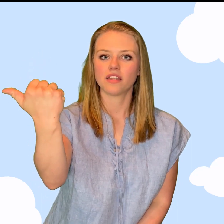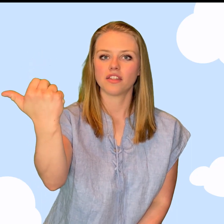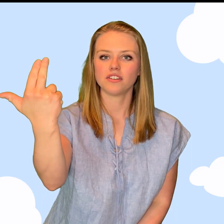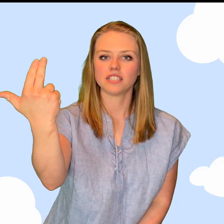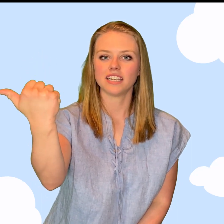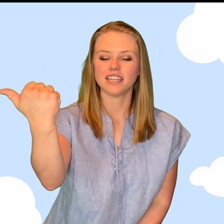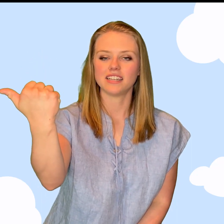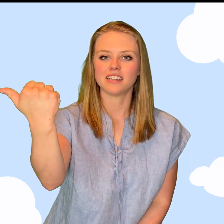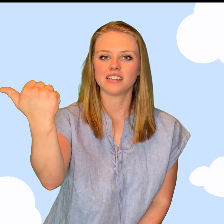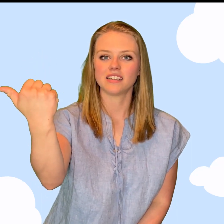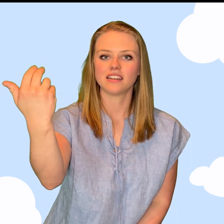13,